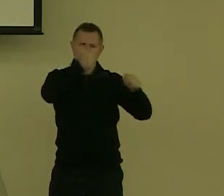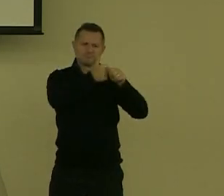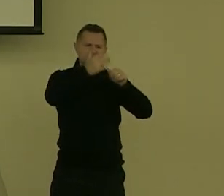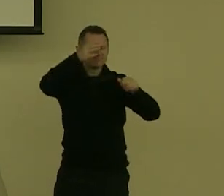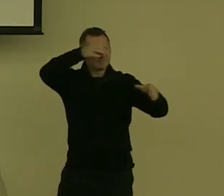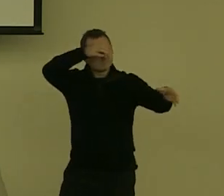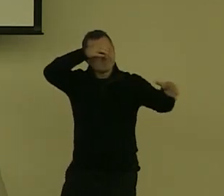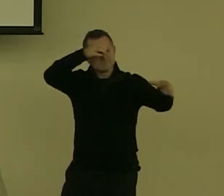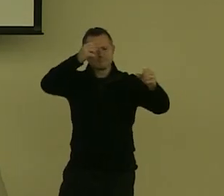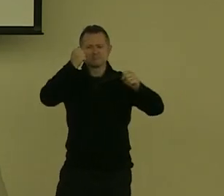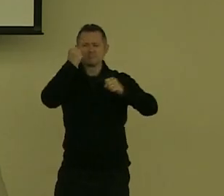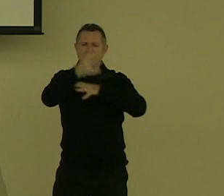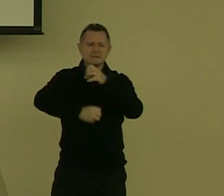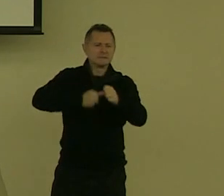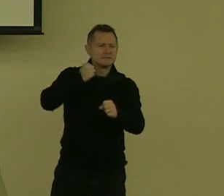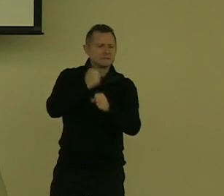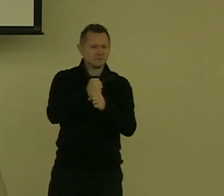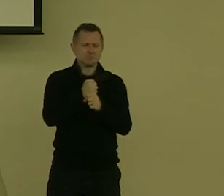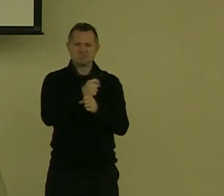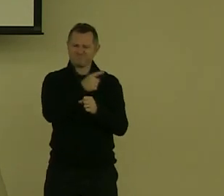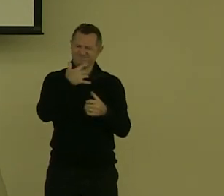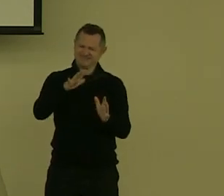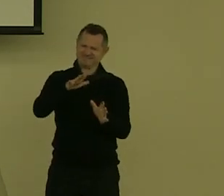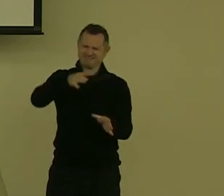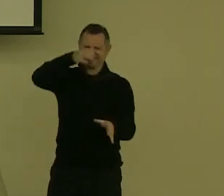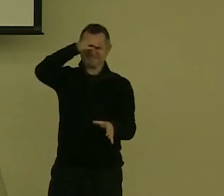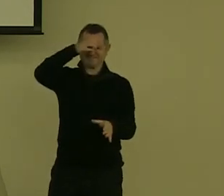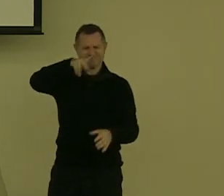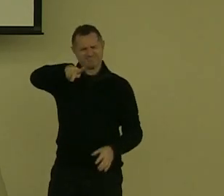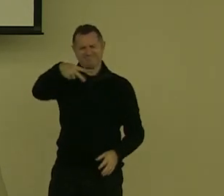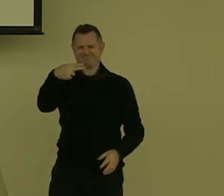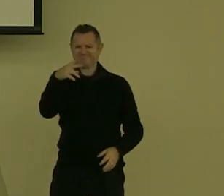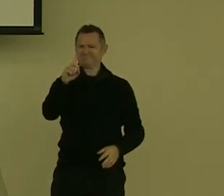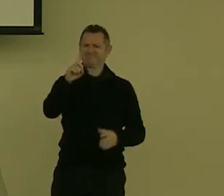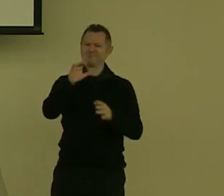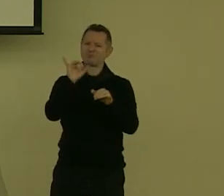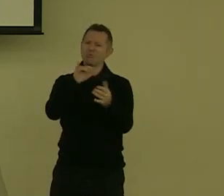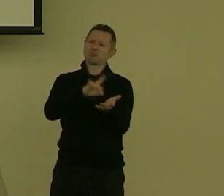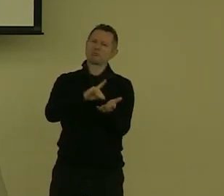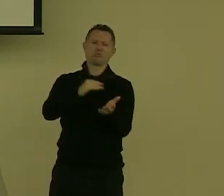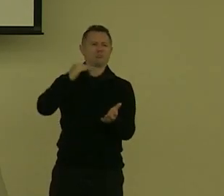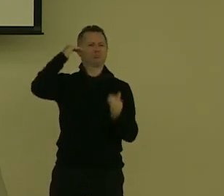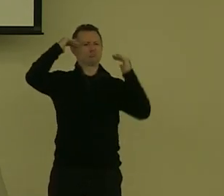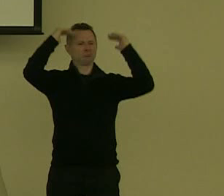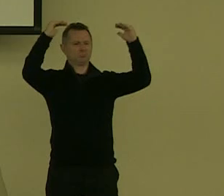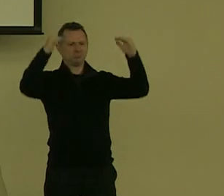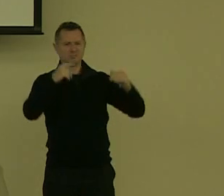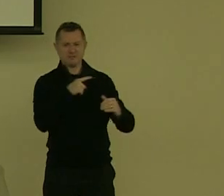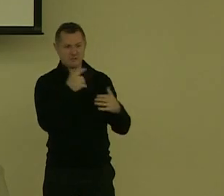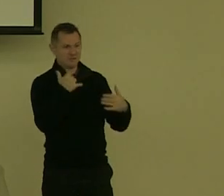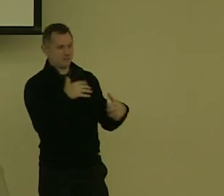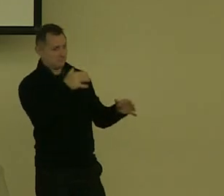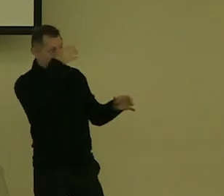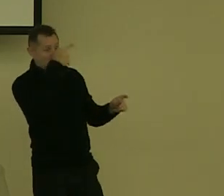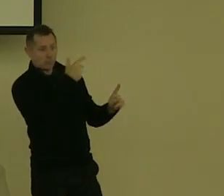for Science and Society. And I've got even classics professors coming to me and saying, oh, can I design a course on history